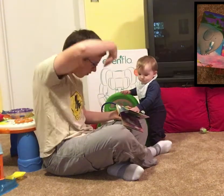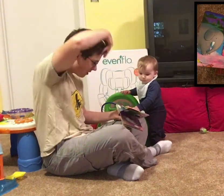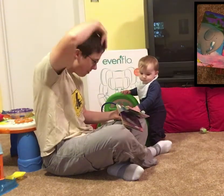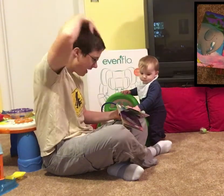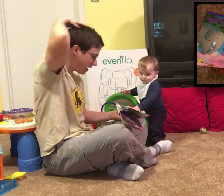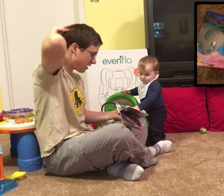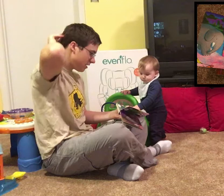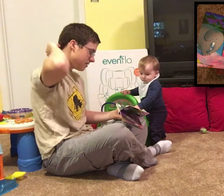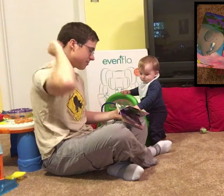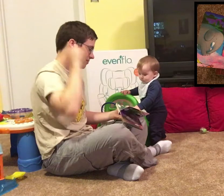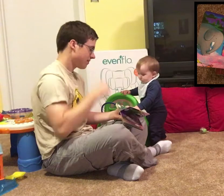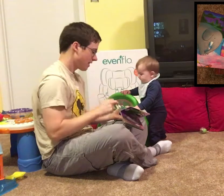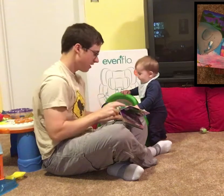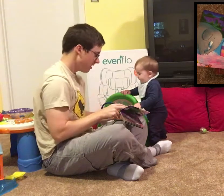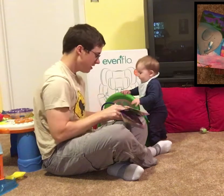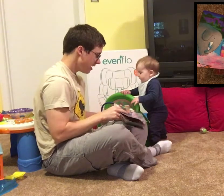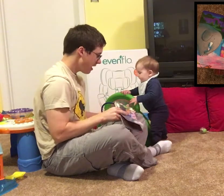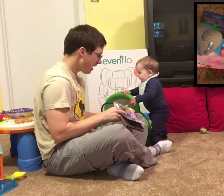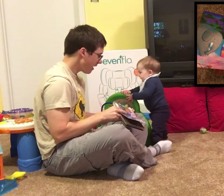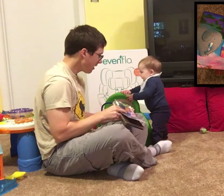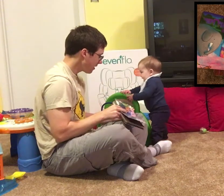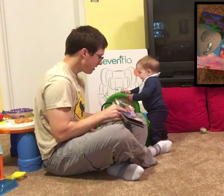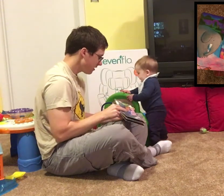the mane. Yeah.